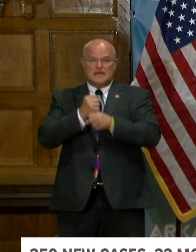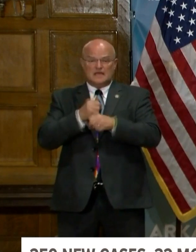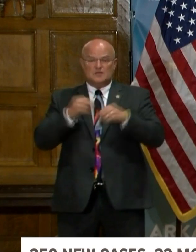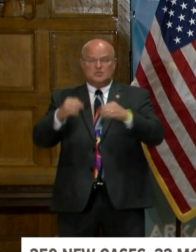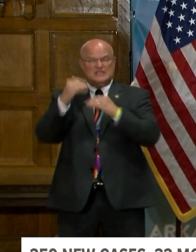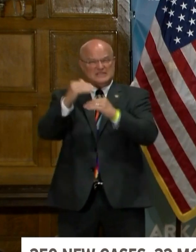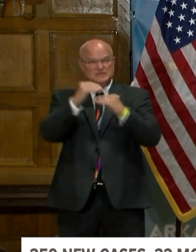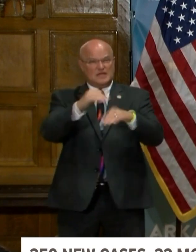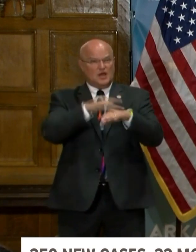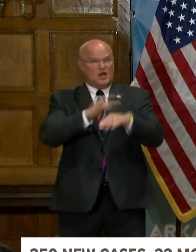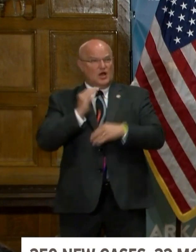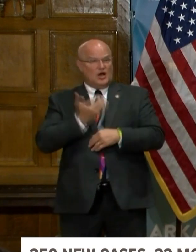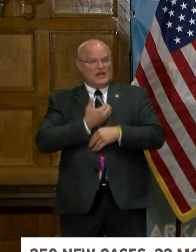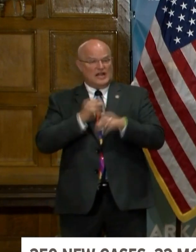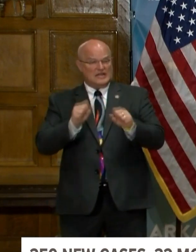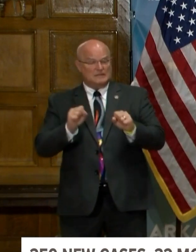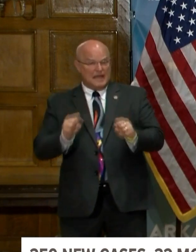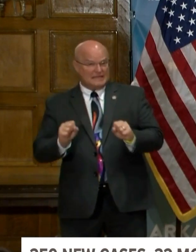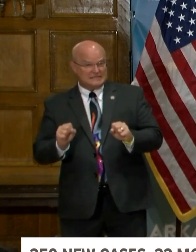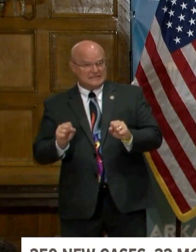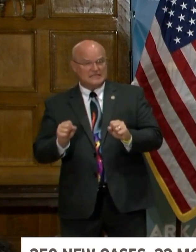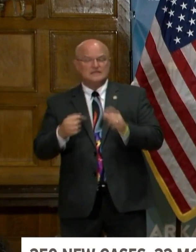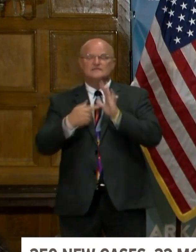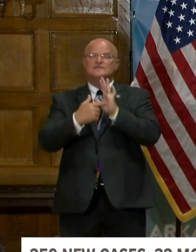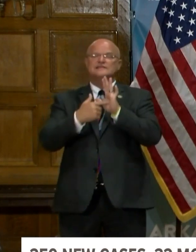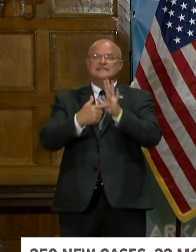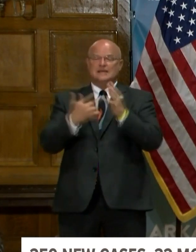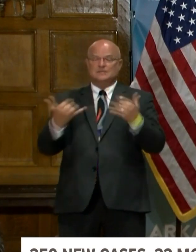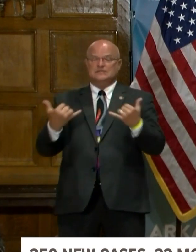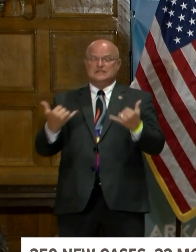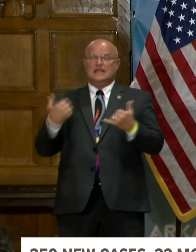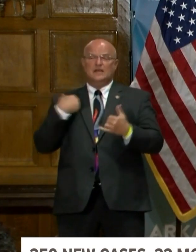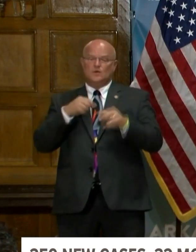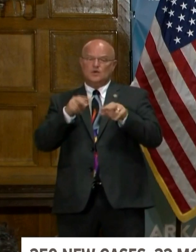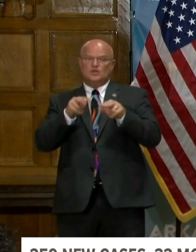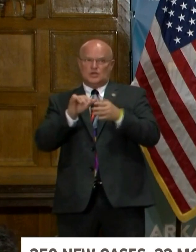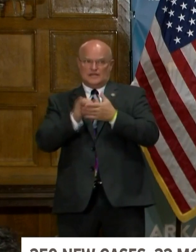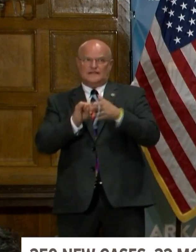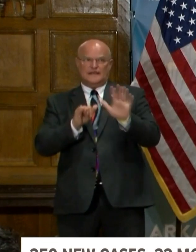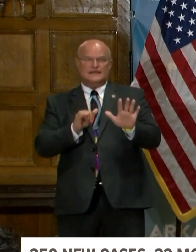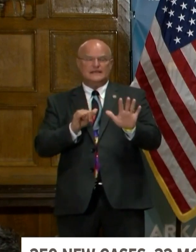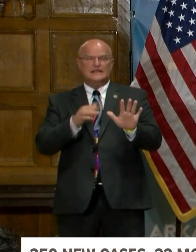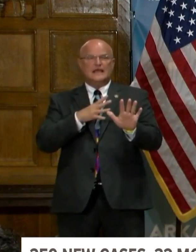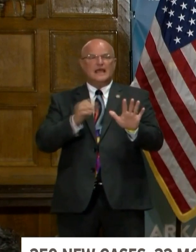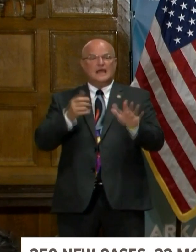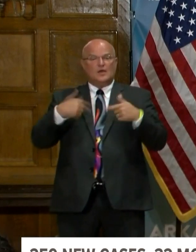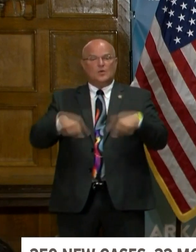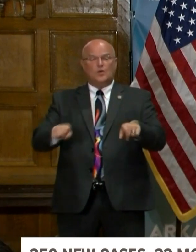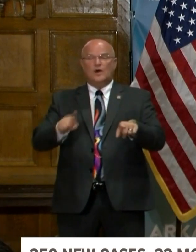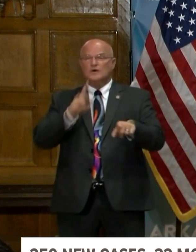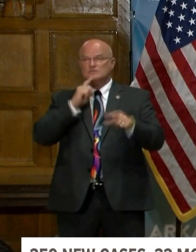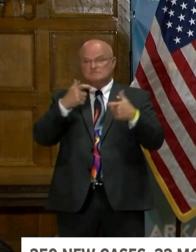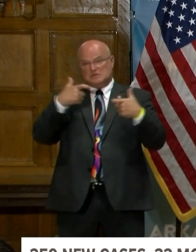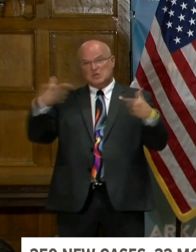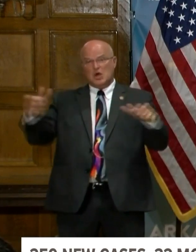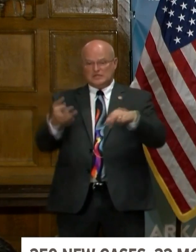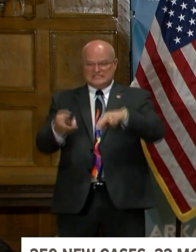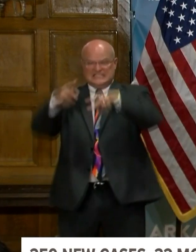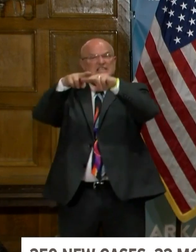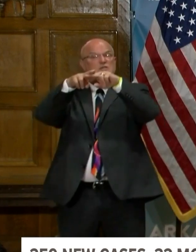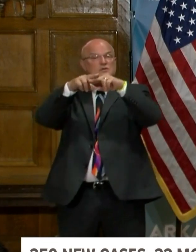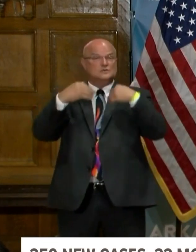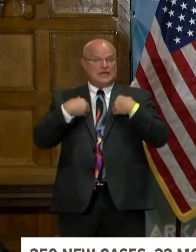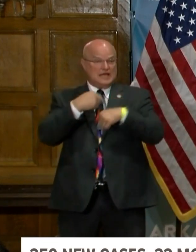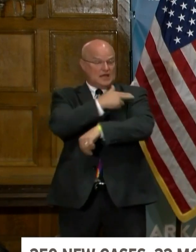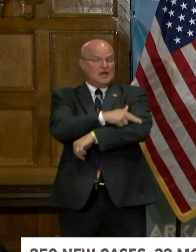putting limitations on our capacity. And for example, today we looked at that, and while it's a very large increase that